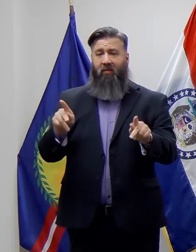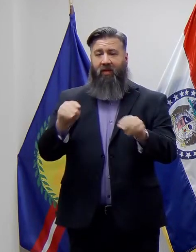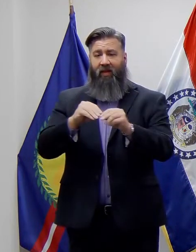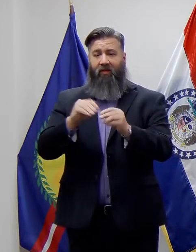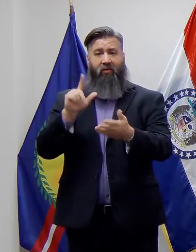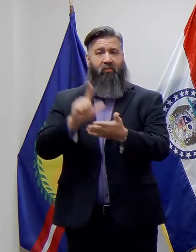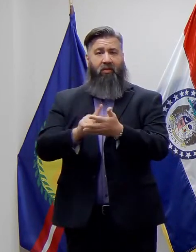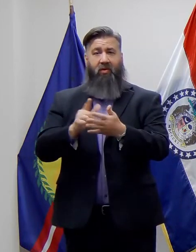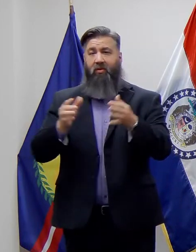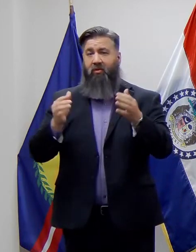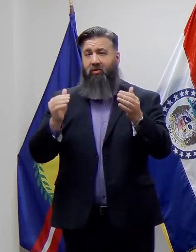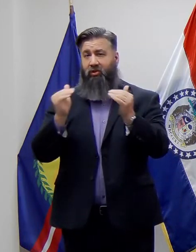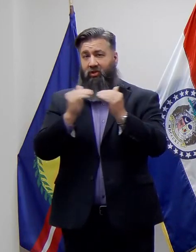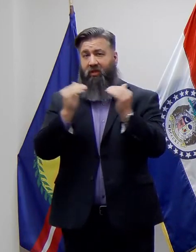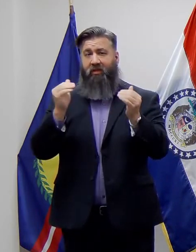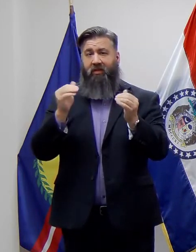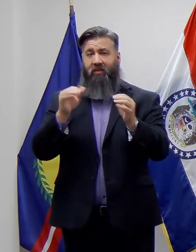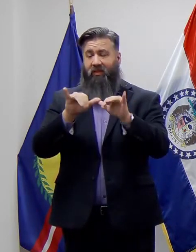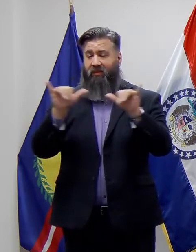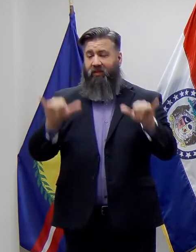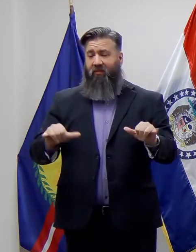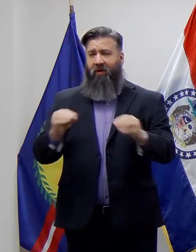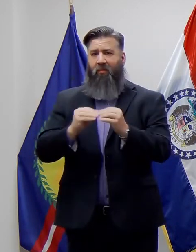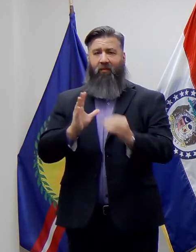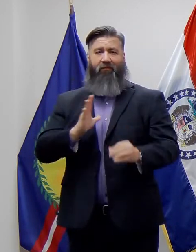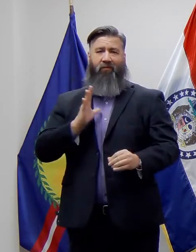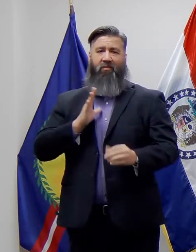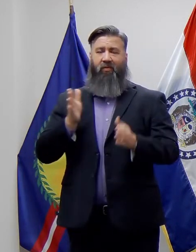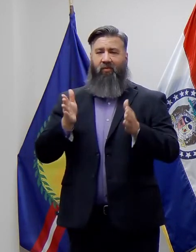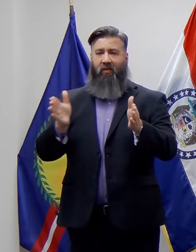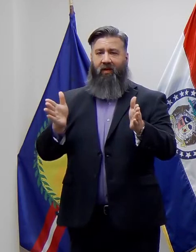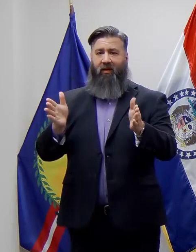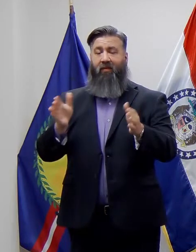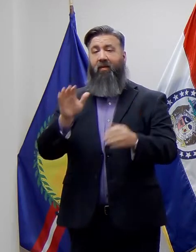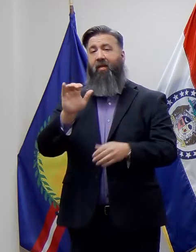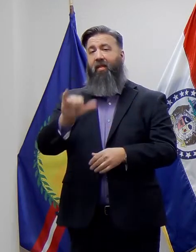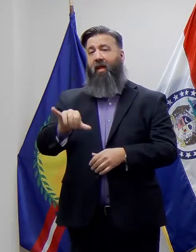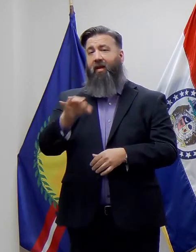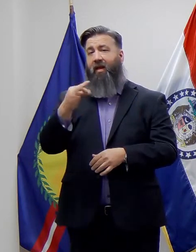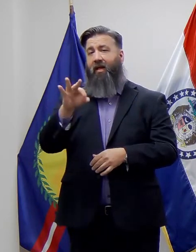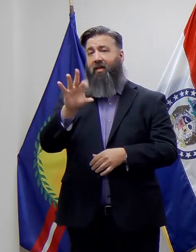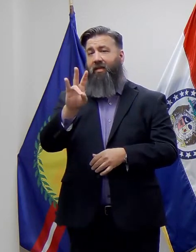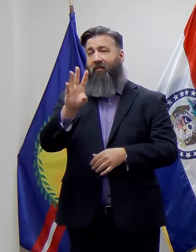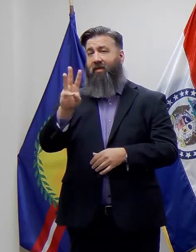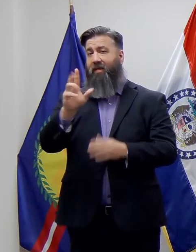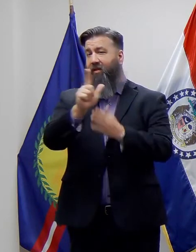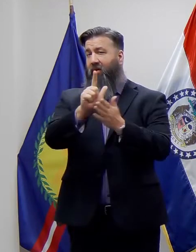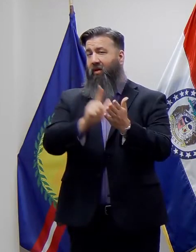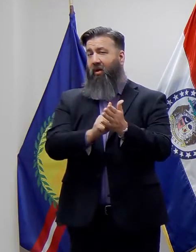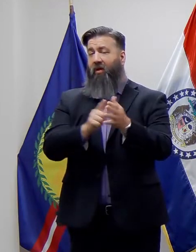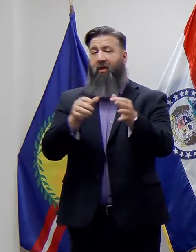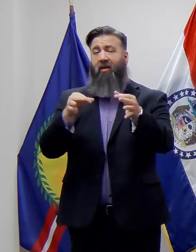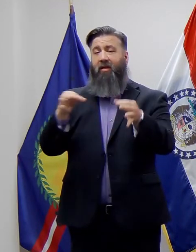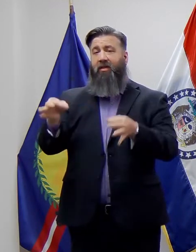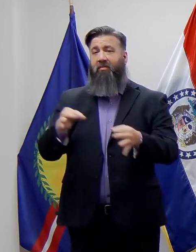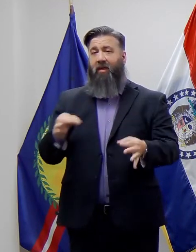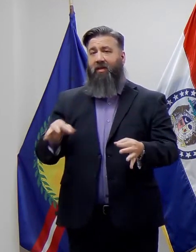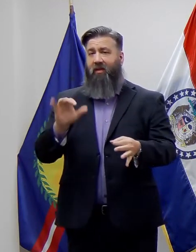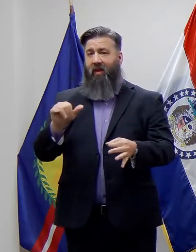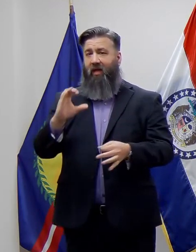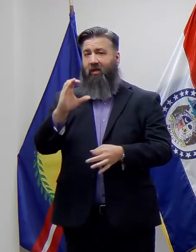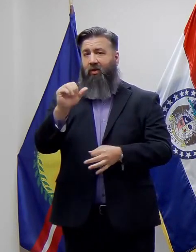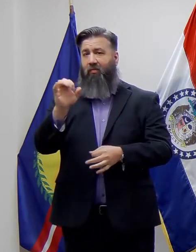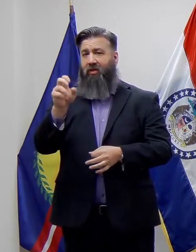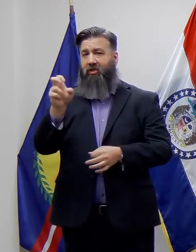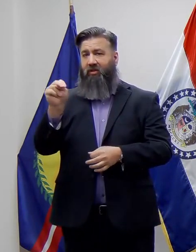system together in a more formal way. And this 1976 ordinance outlines that commission.